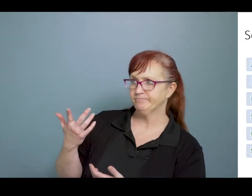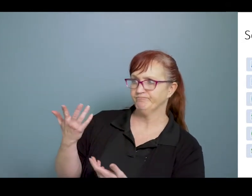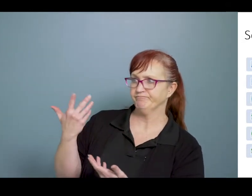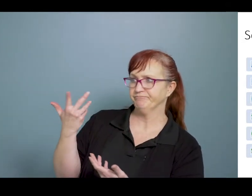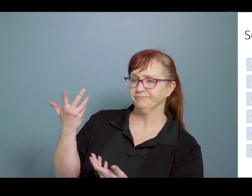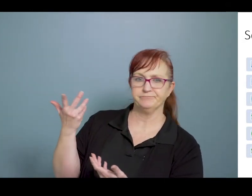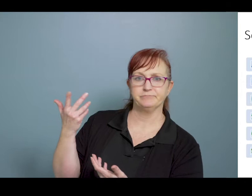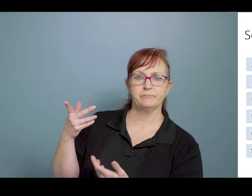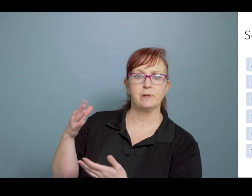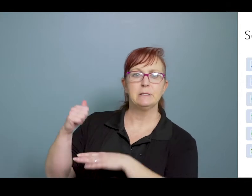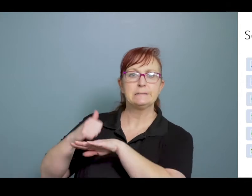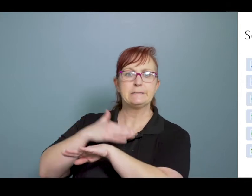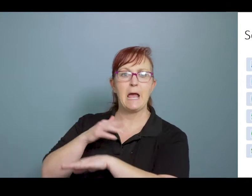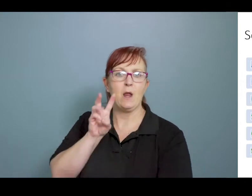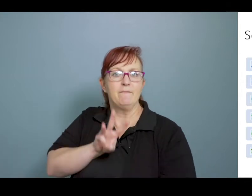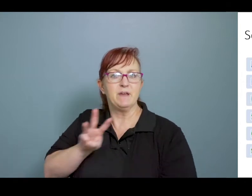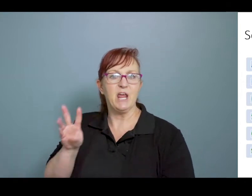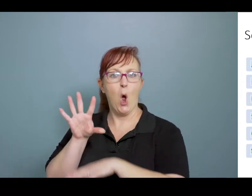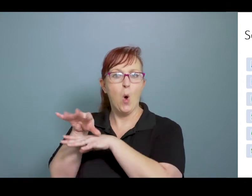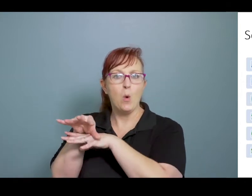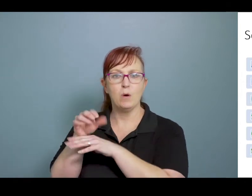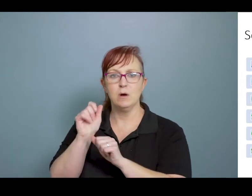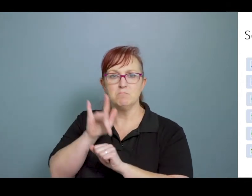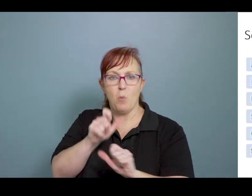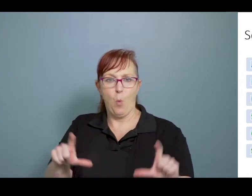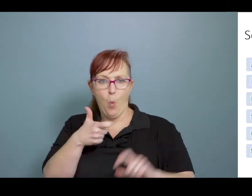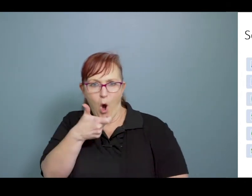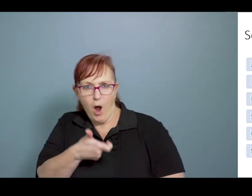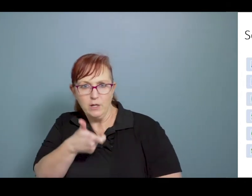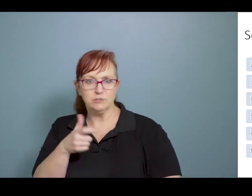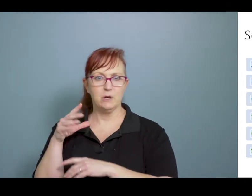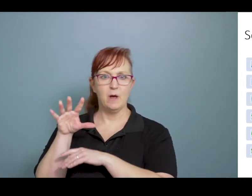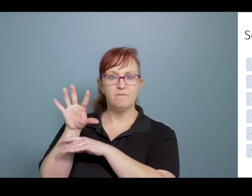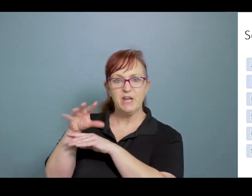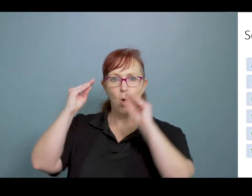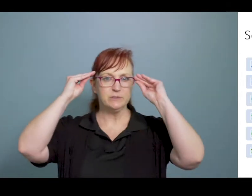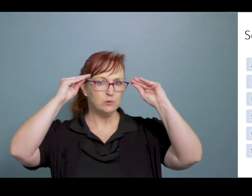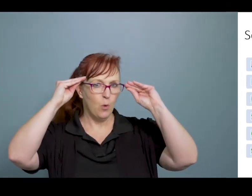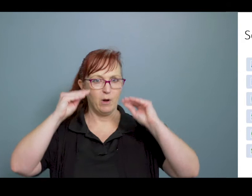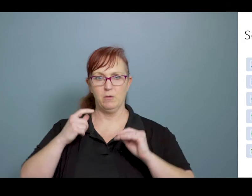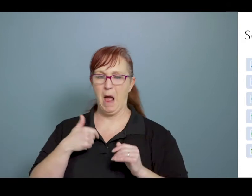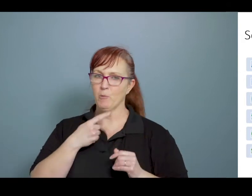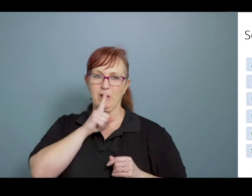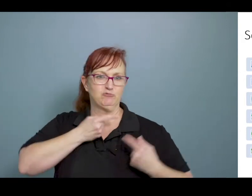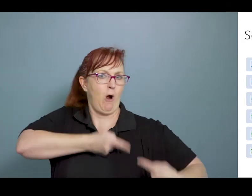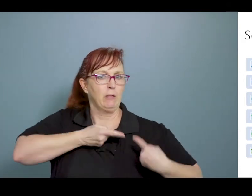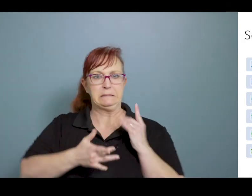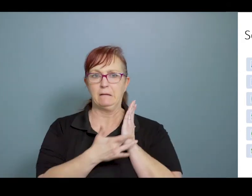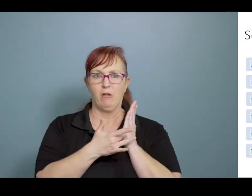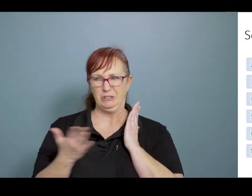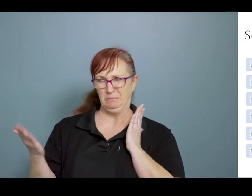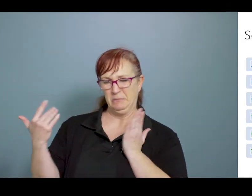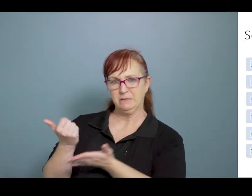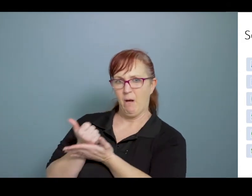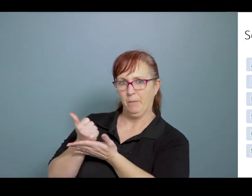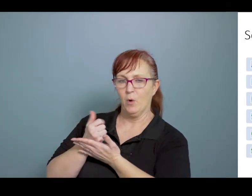extra tutorial on some technology that I'm really struggling with, or I'm going to set